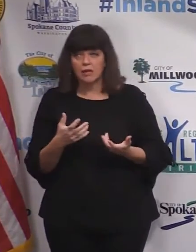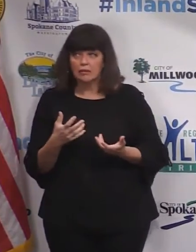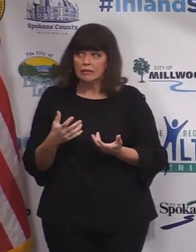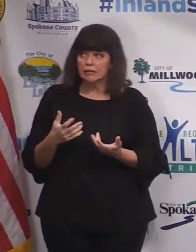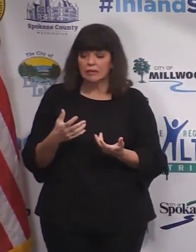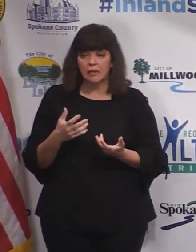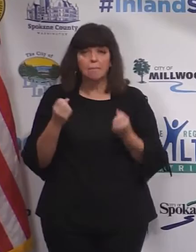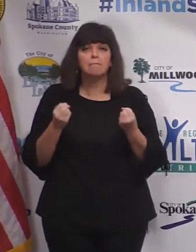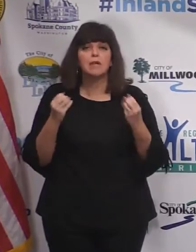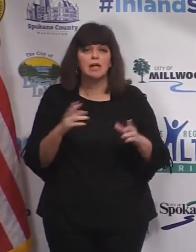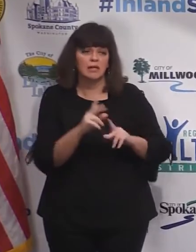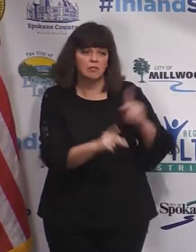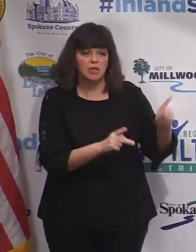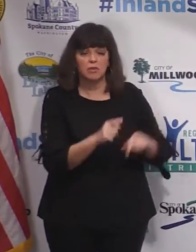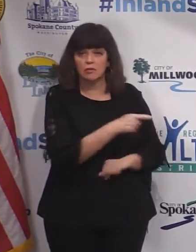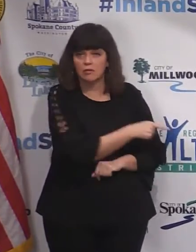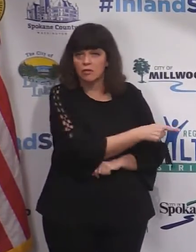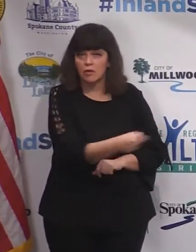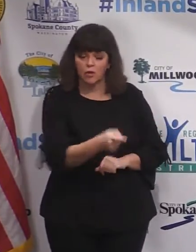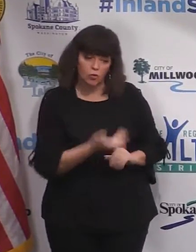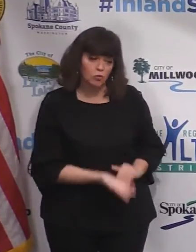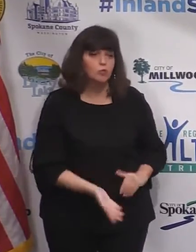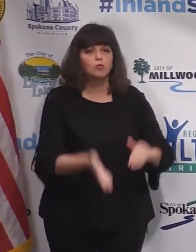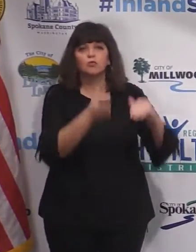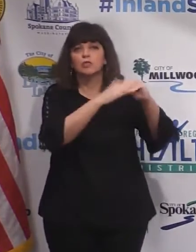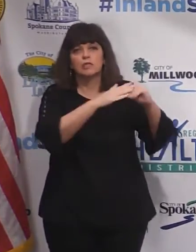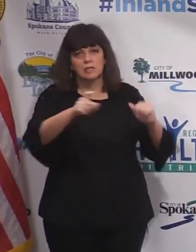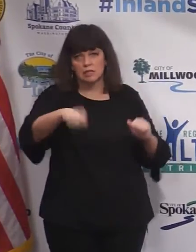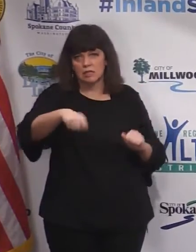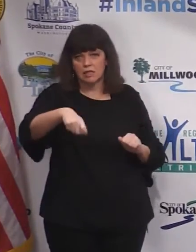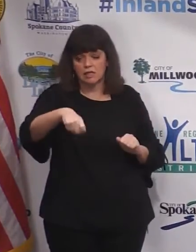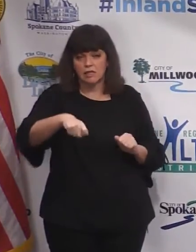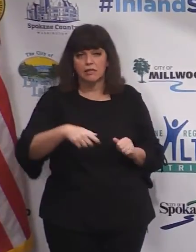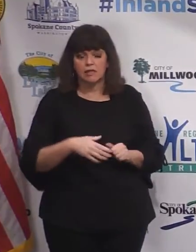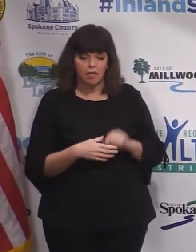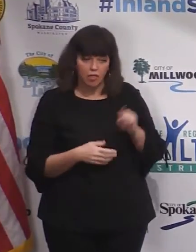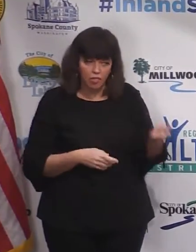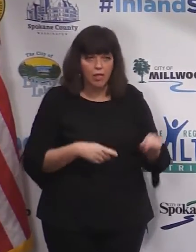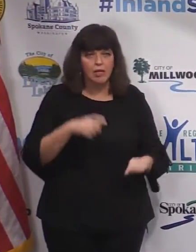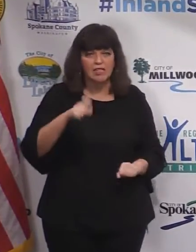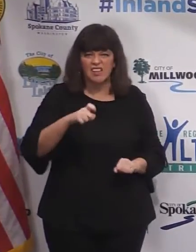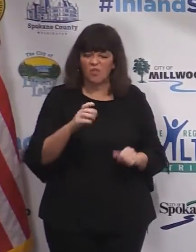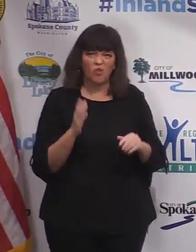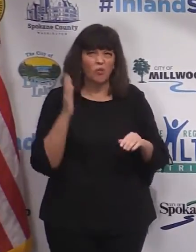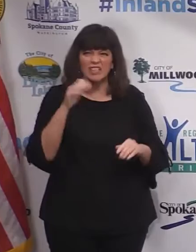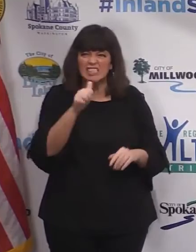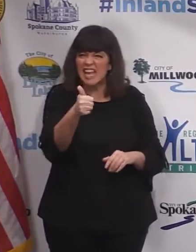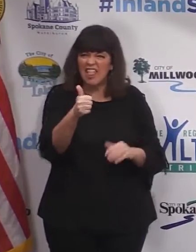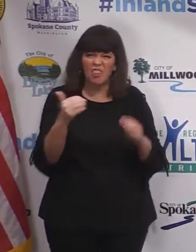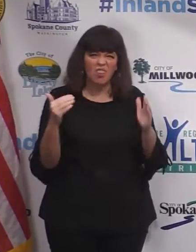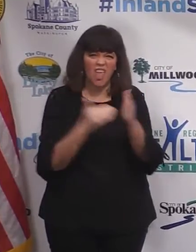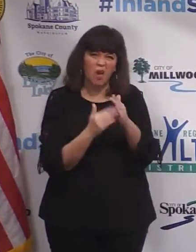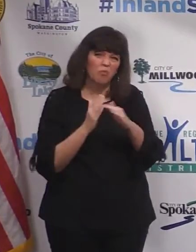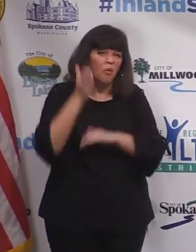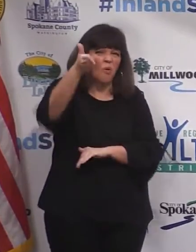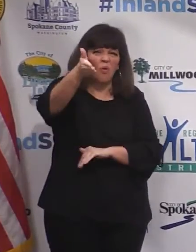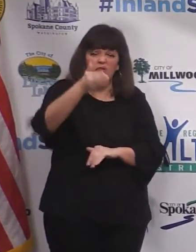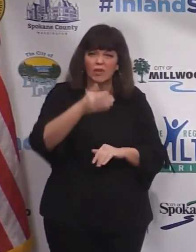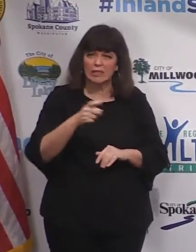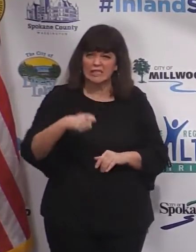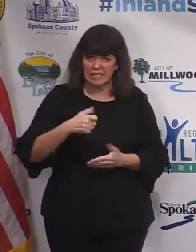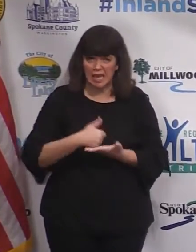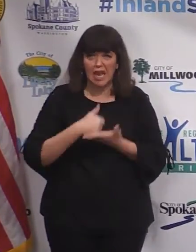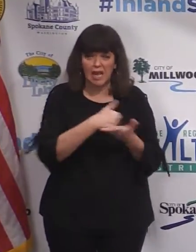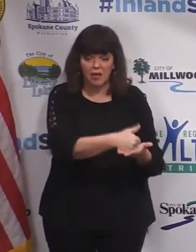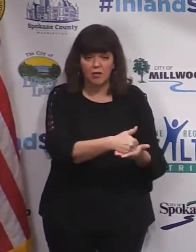help serve the tens of thousands of people in our region that we know need food assistance. So our communities are resilient, and we're in it to serve for the long